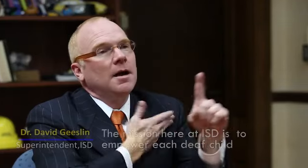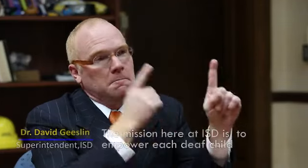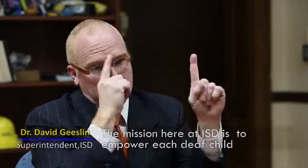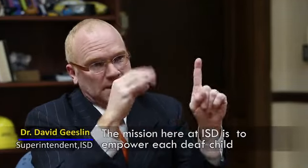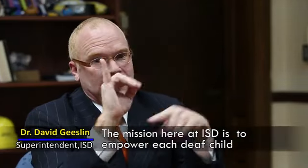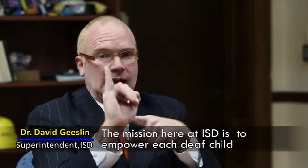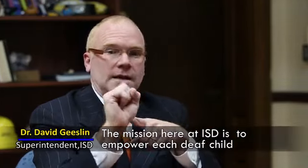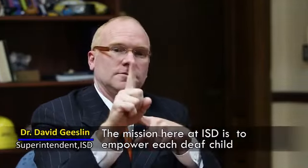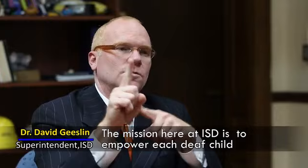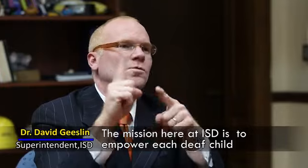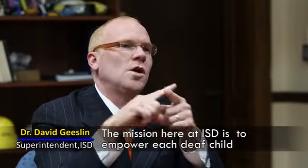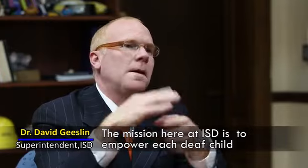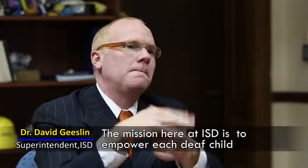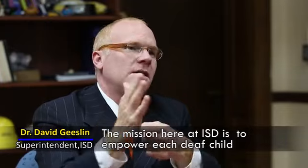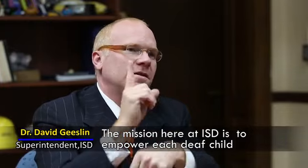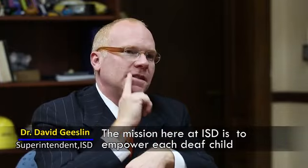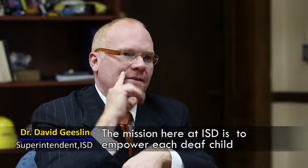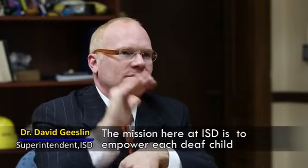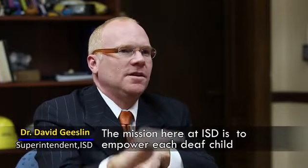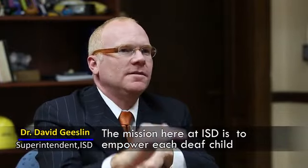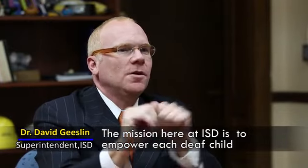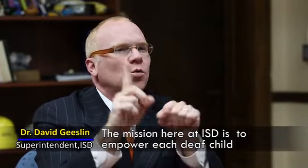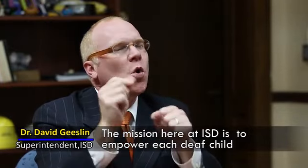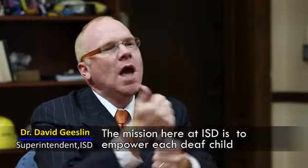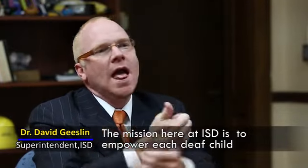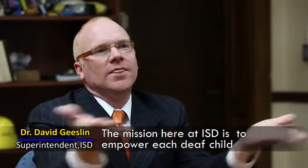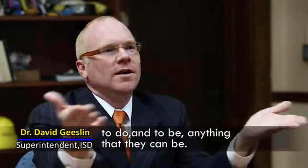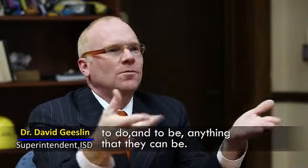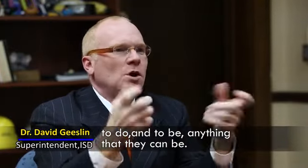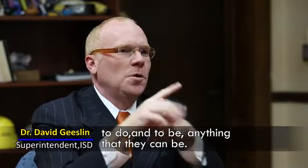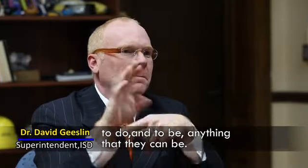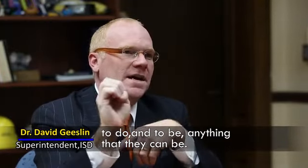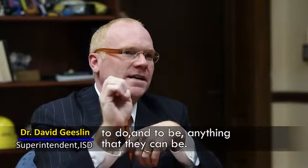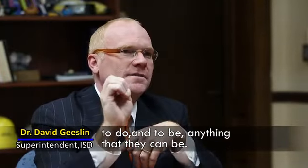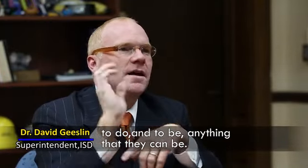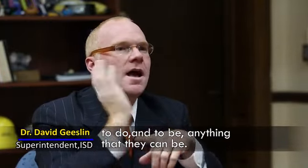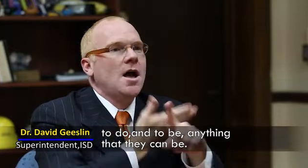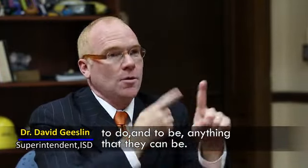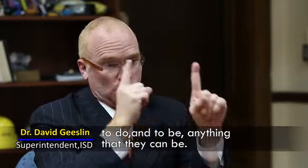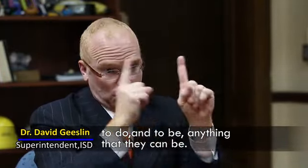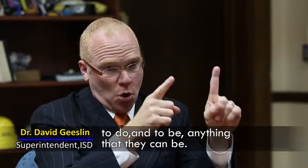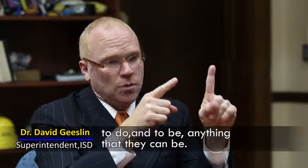mission here at ISD is to empower each deaf child to do and to be anything that they can